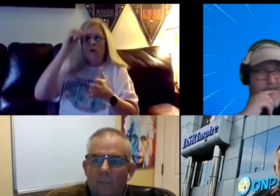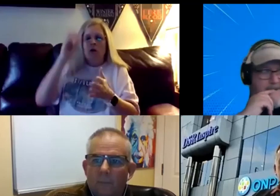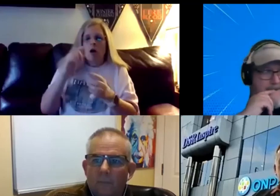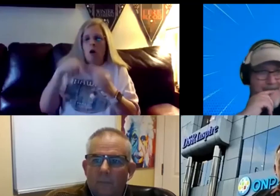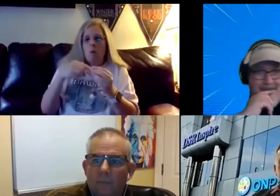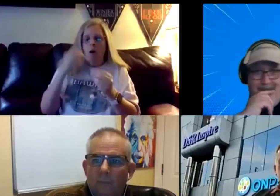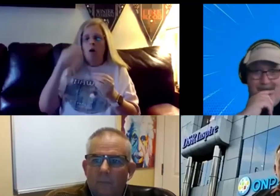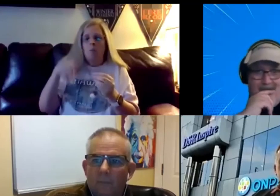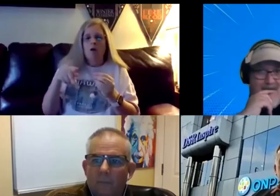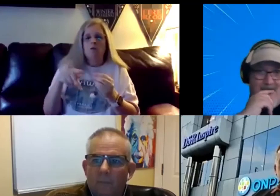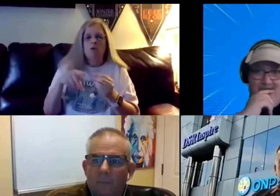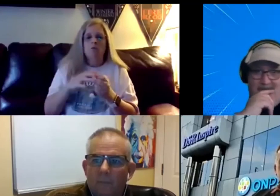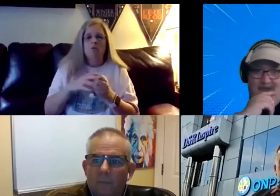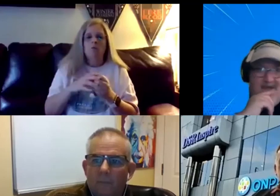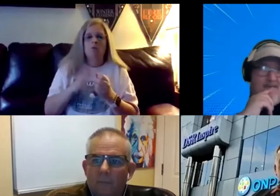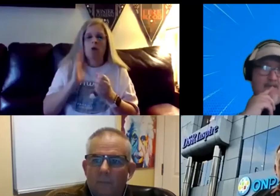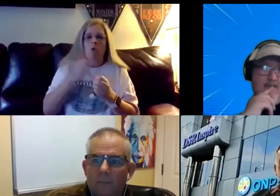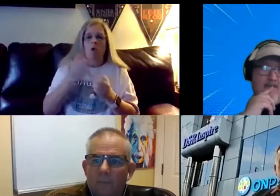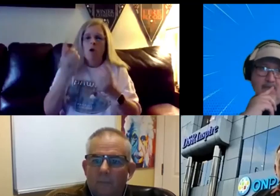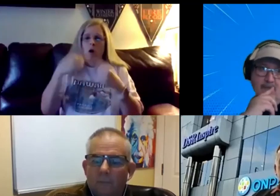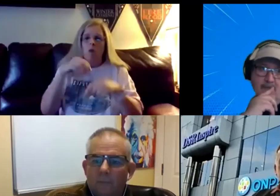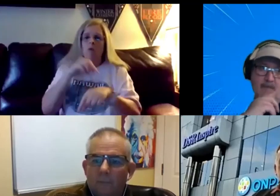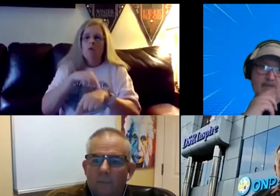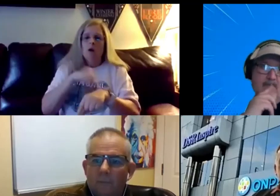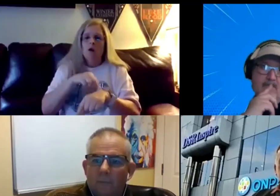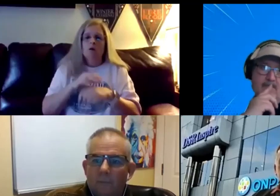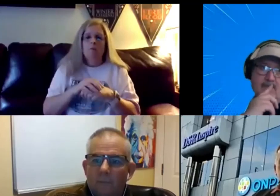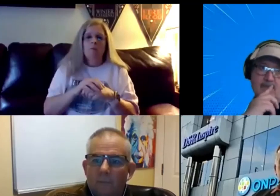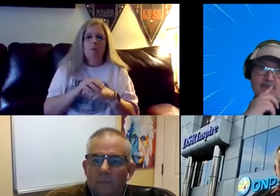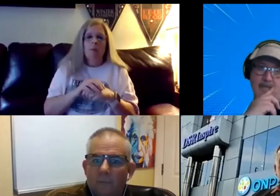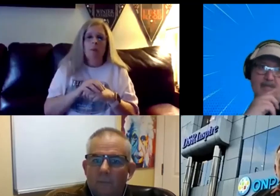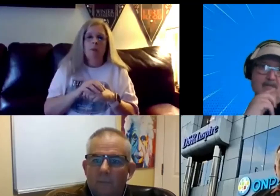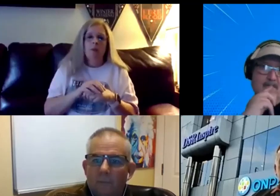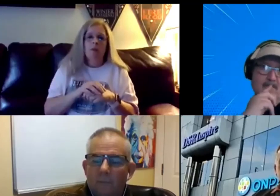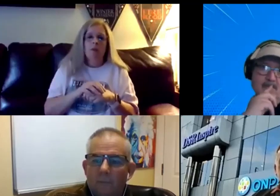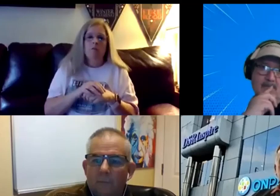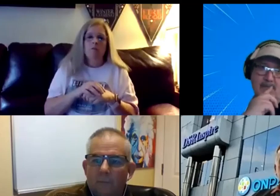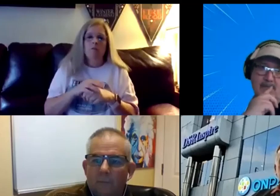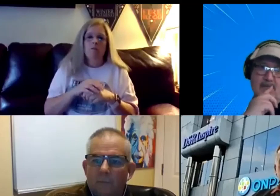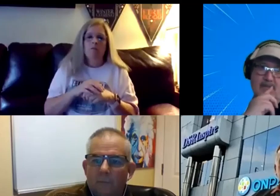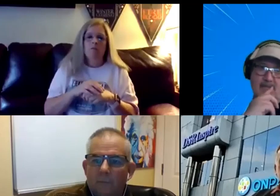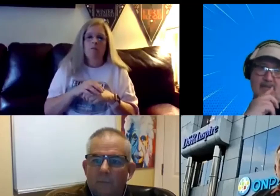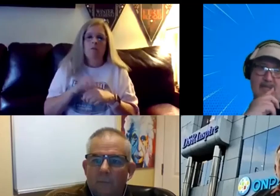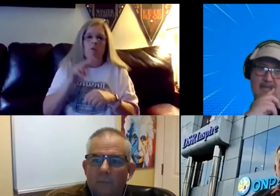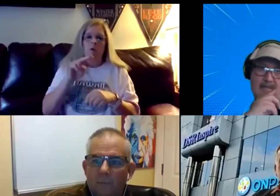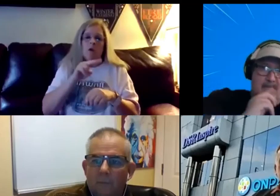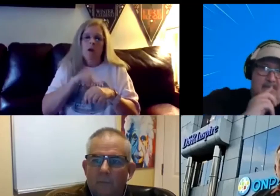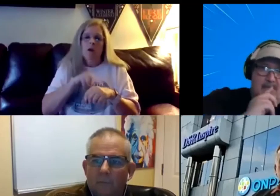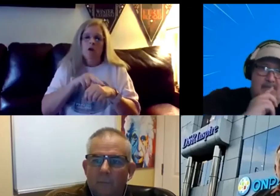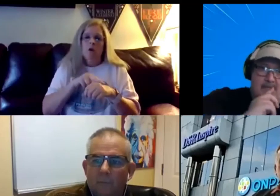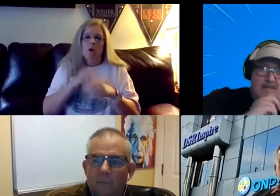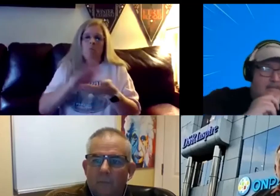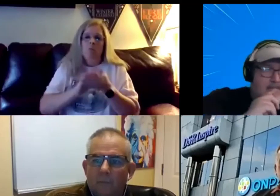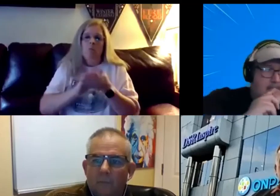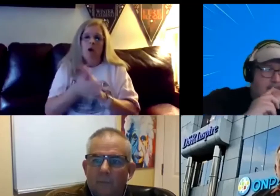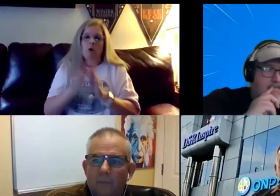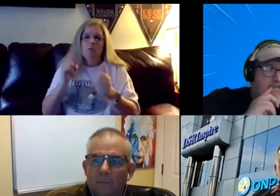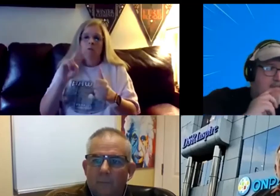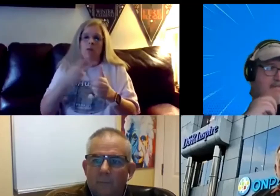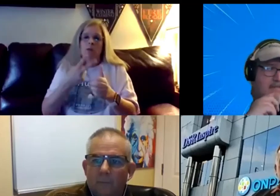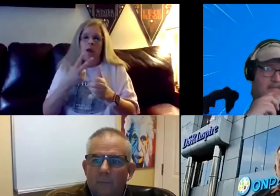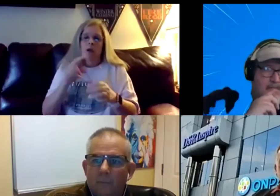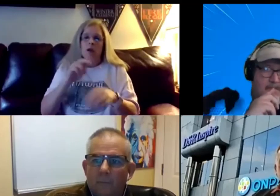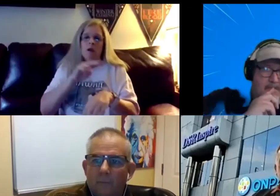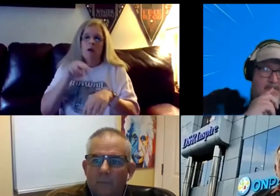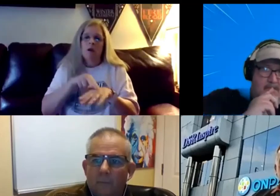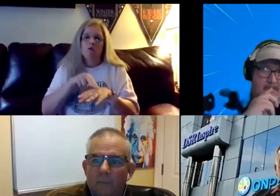And there will come a time when the nature becomes second nature. And when that happens, you'll